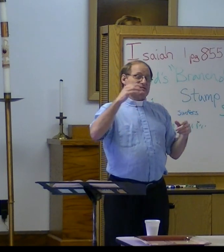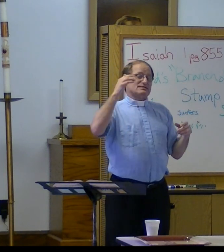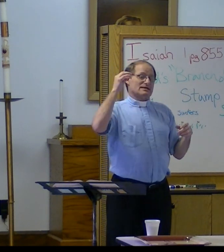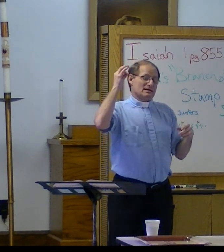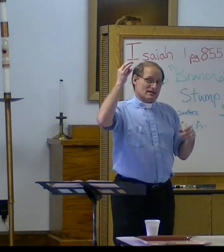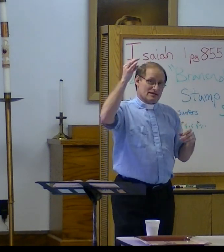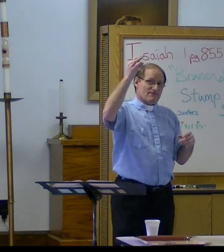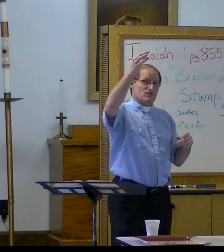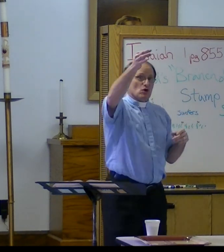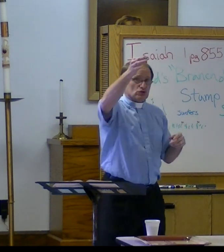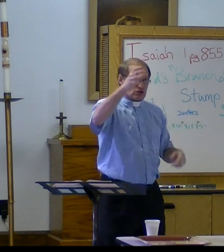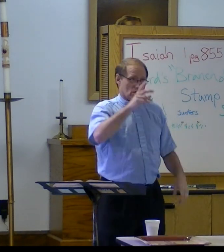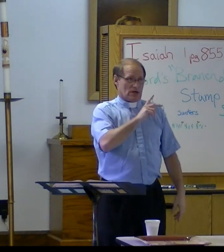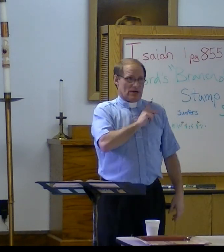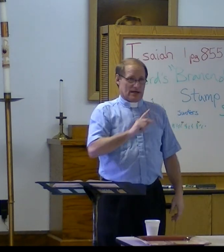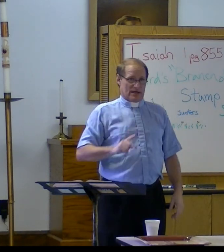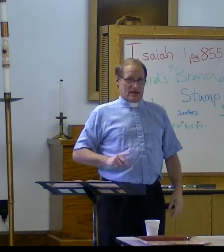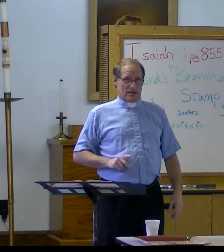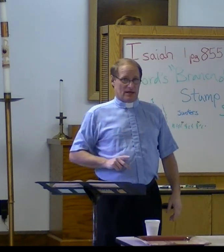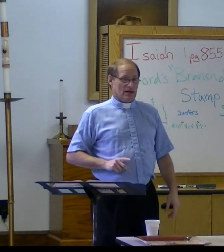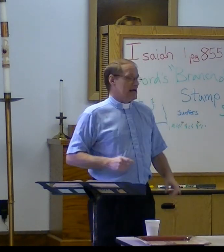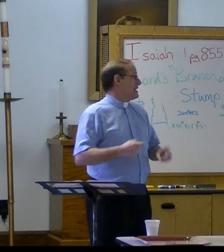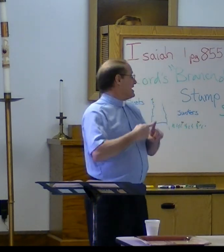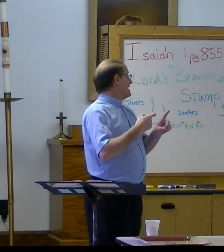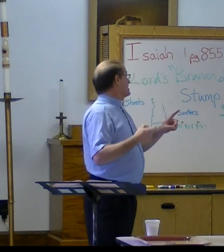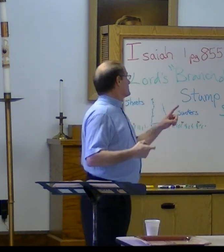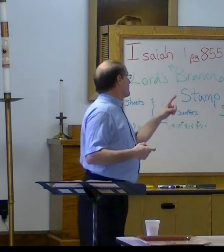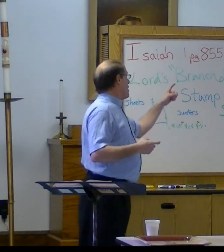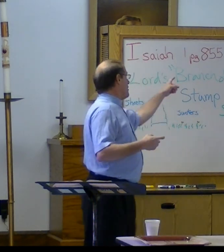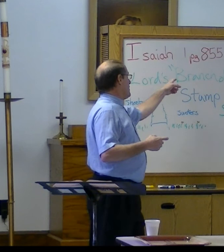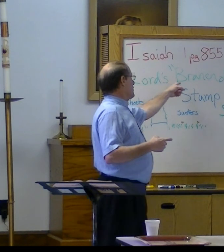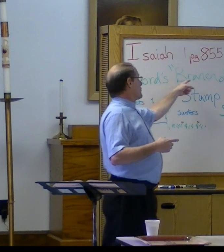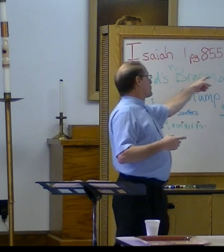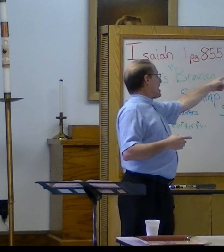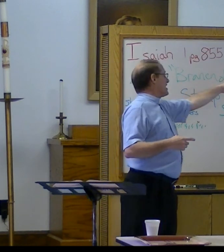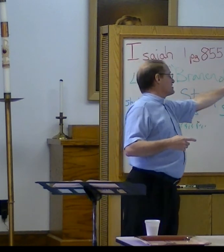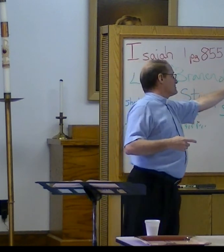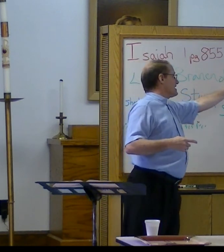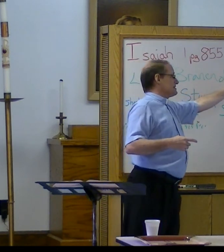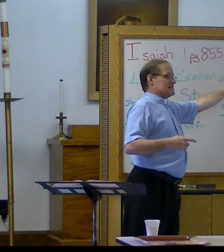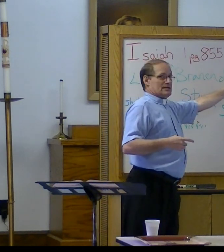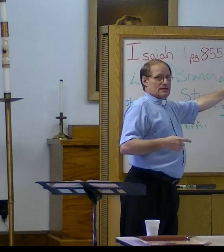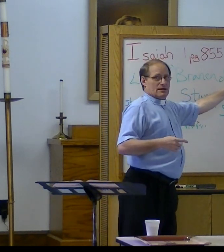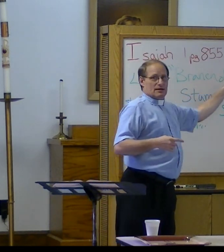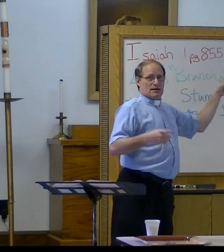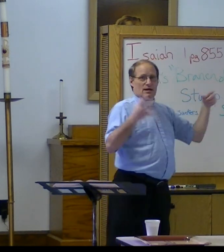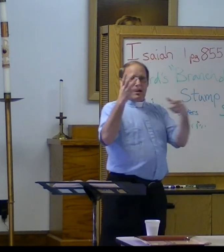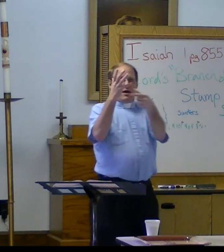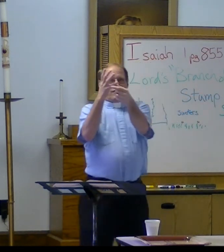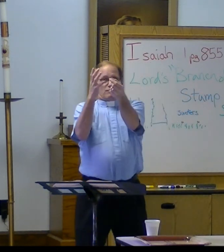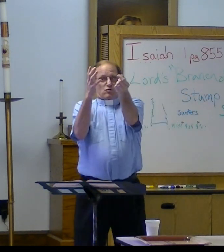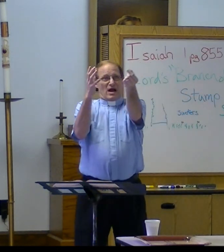Jesus' future king is from the branch of Jesse. The